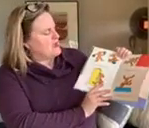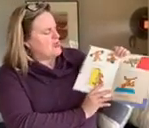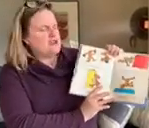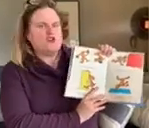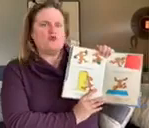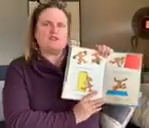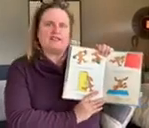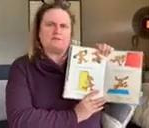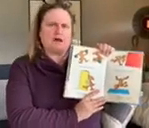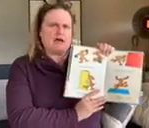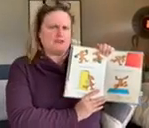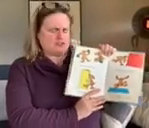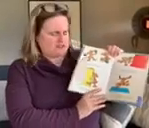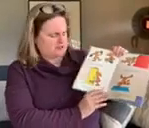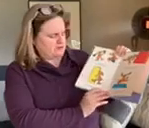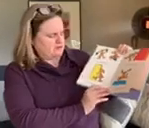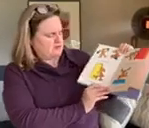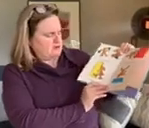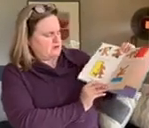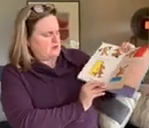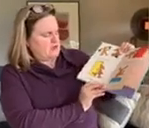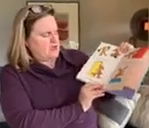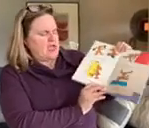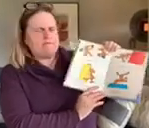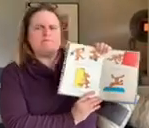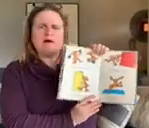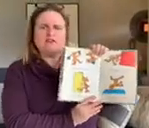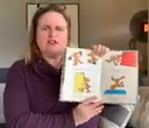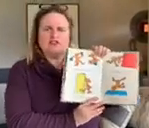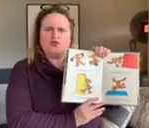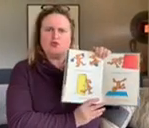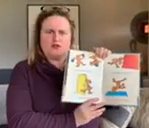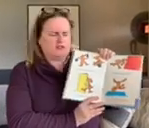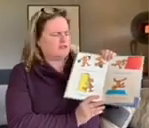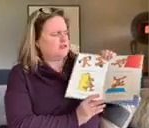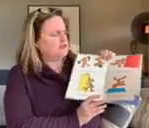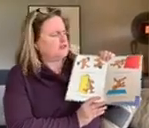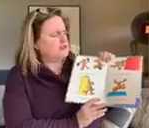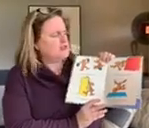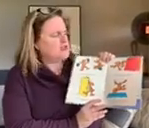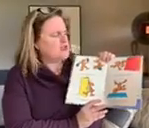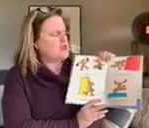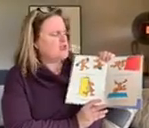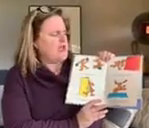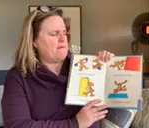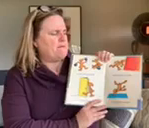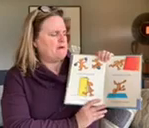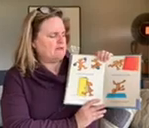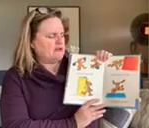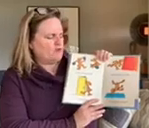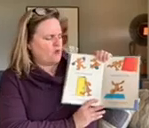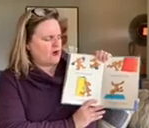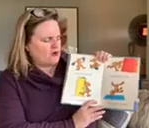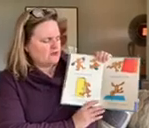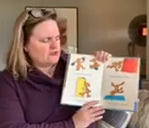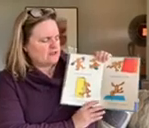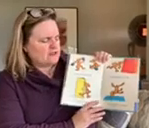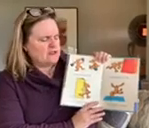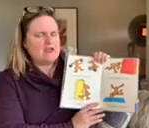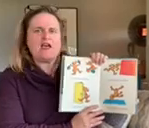A nose gets punched and bumped on doors and bumped on walls